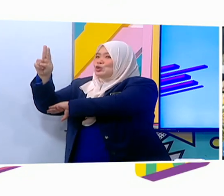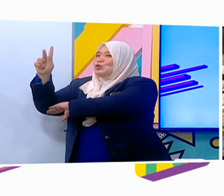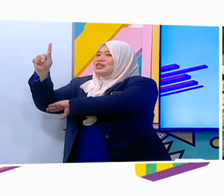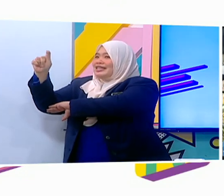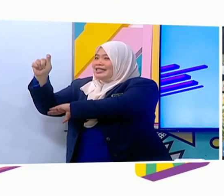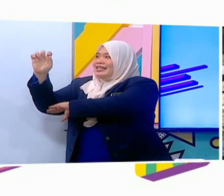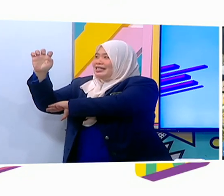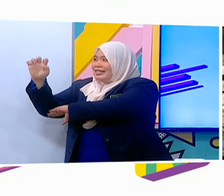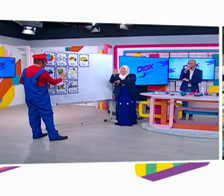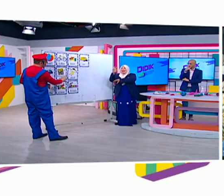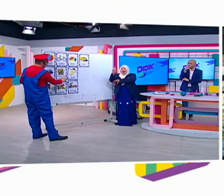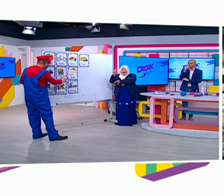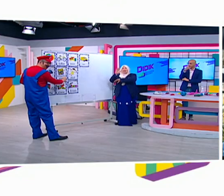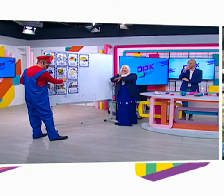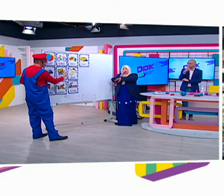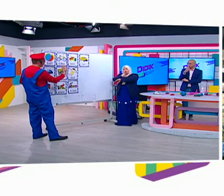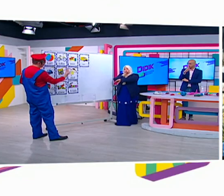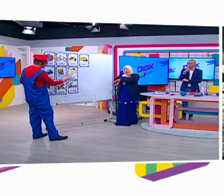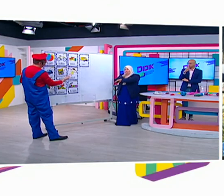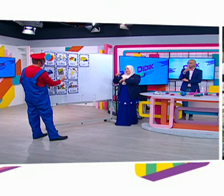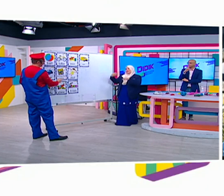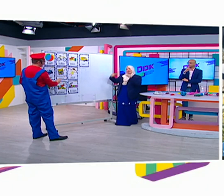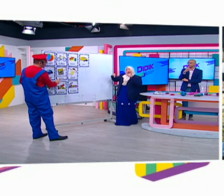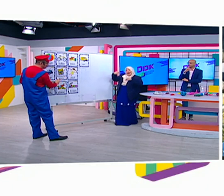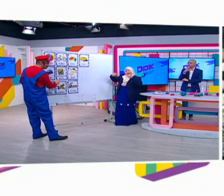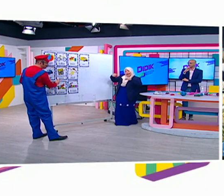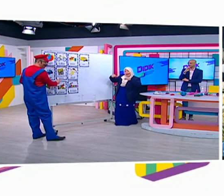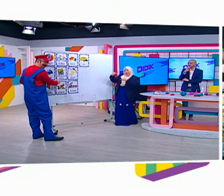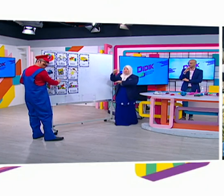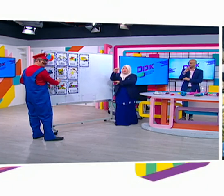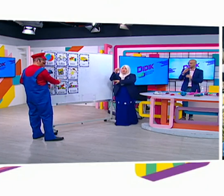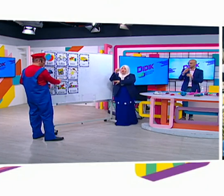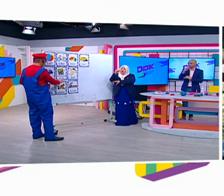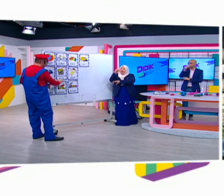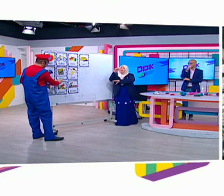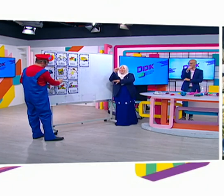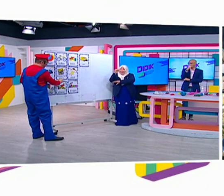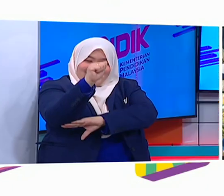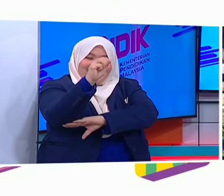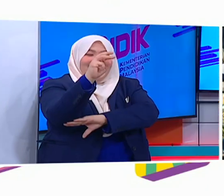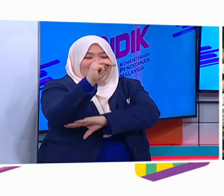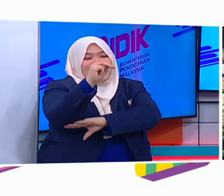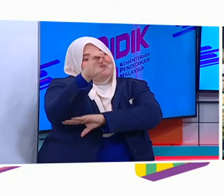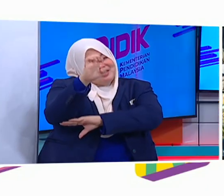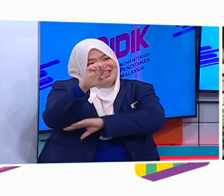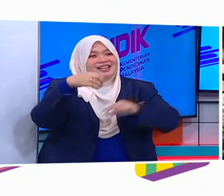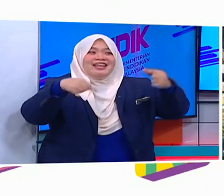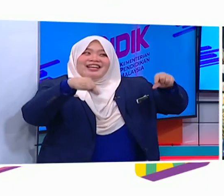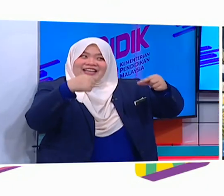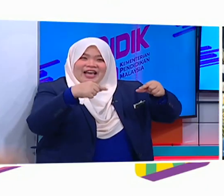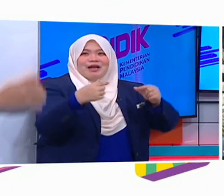U T E R. Computer. Game. G E M